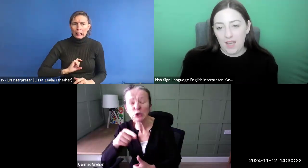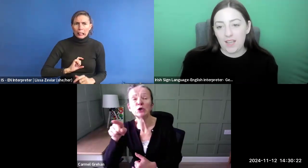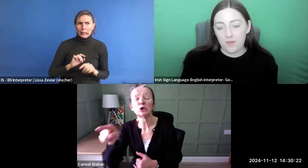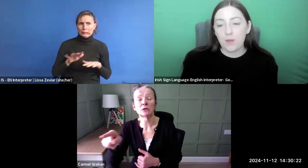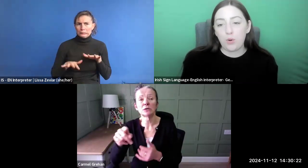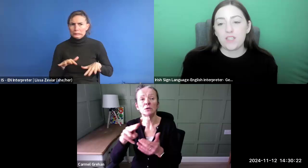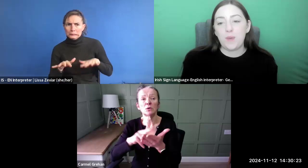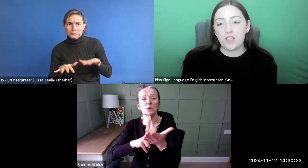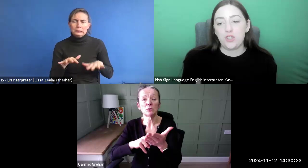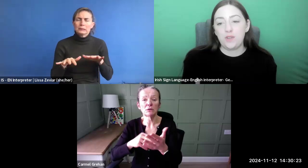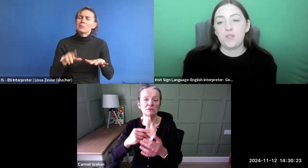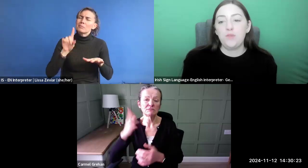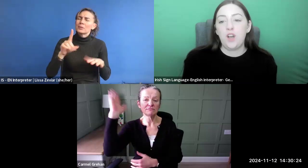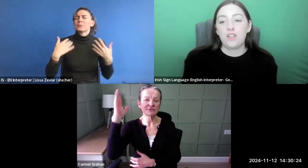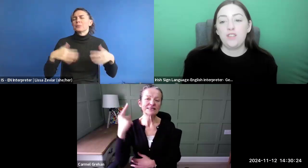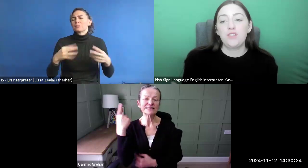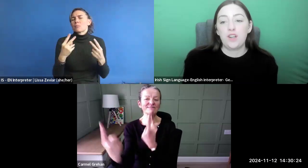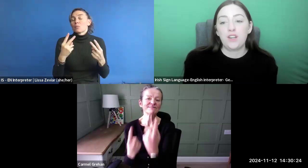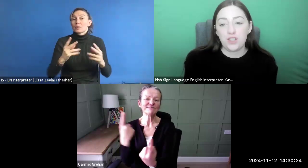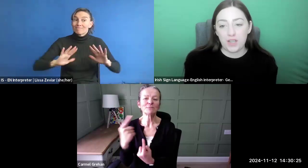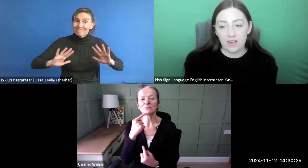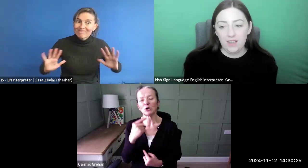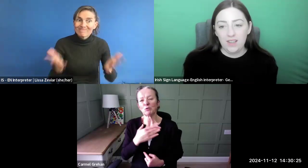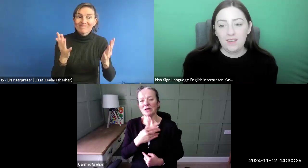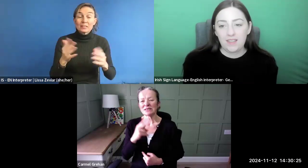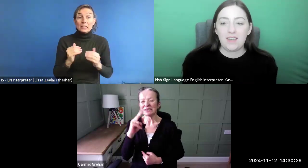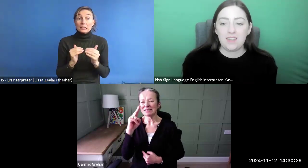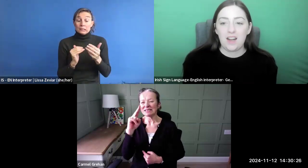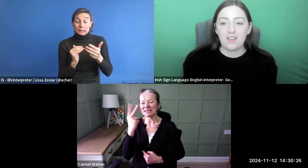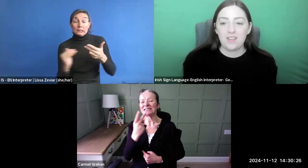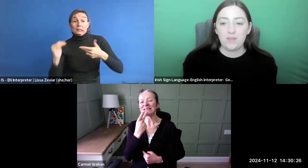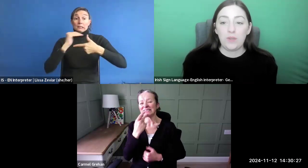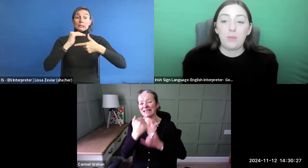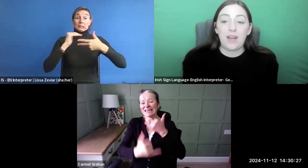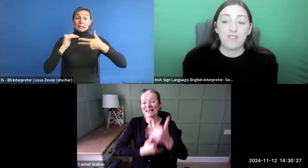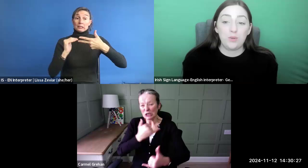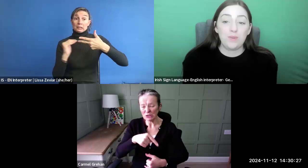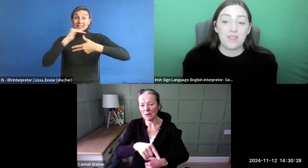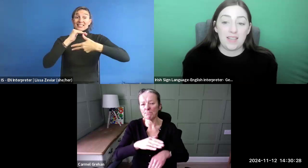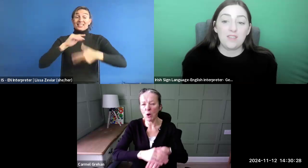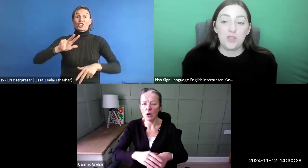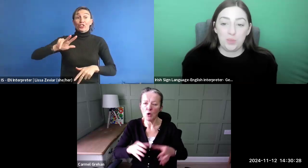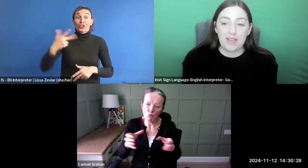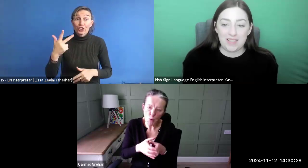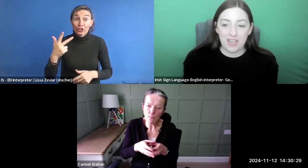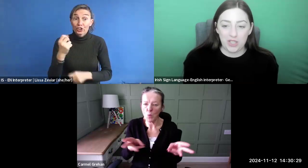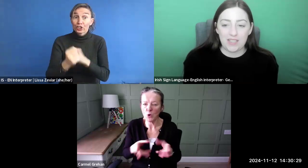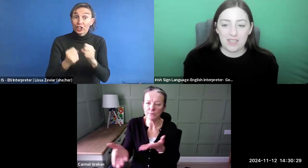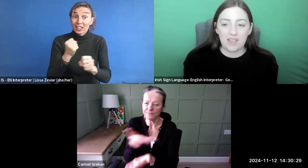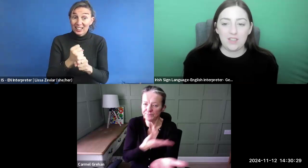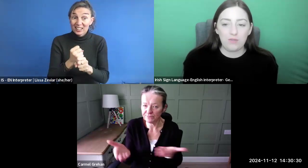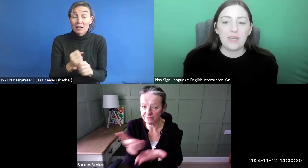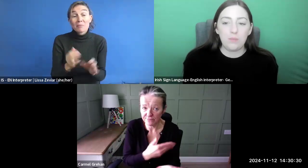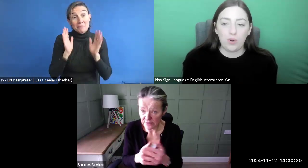think it's very important, especially for students moving on into 3rd year, that they start when they will have to do individual